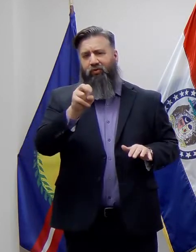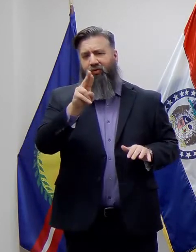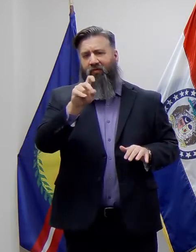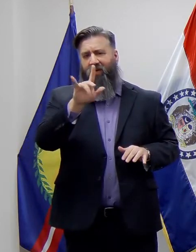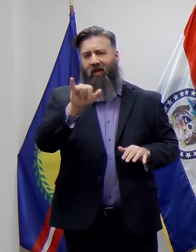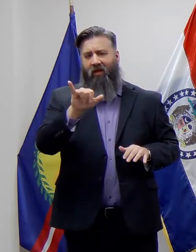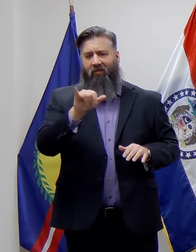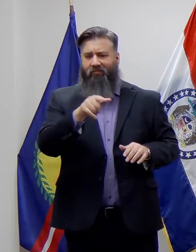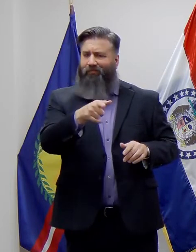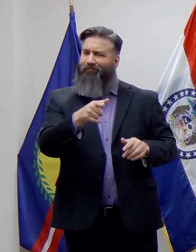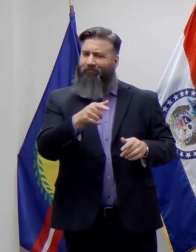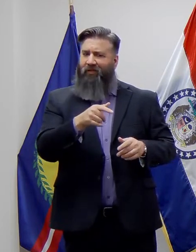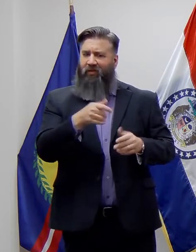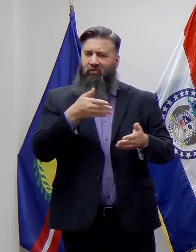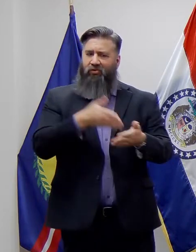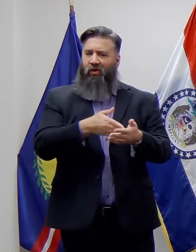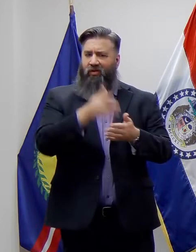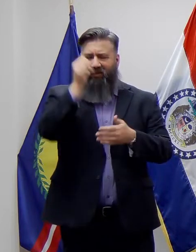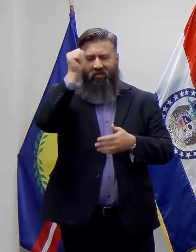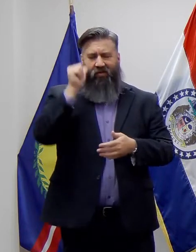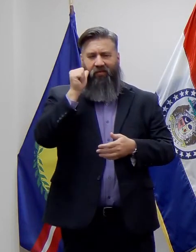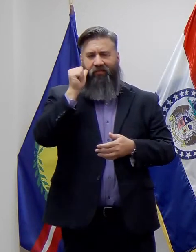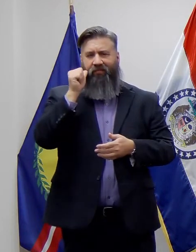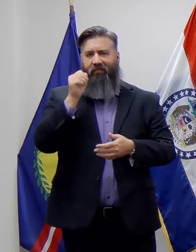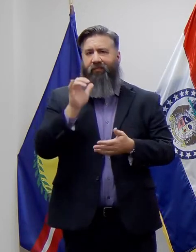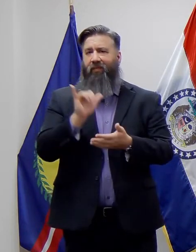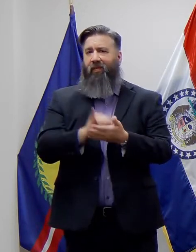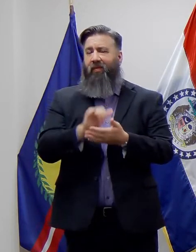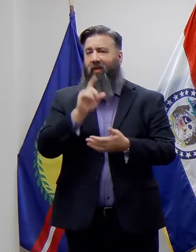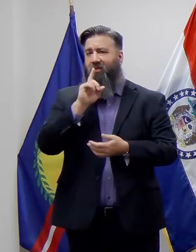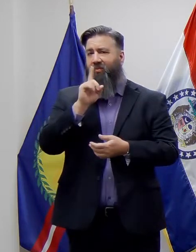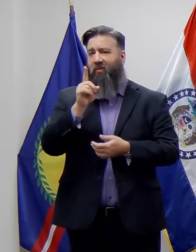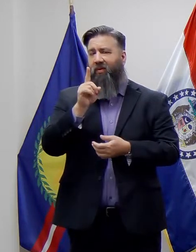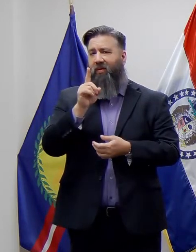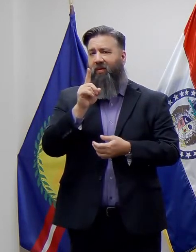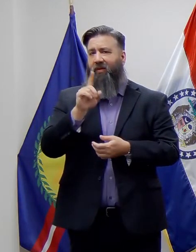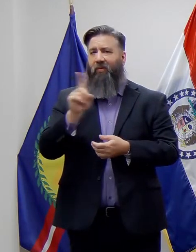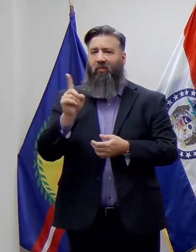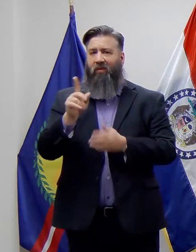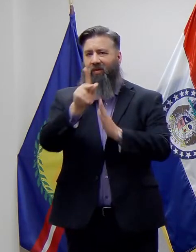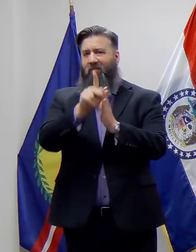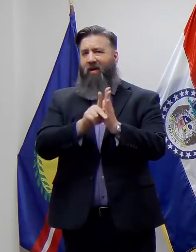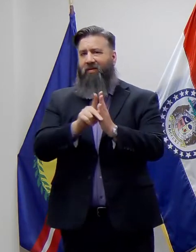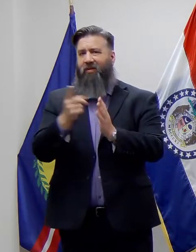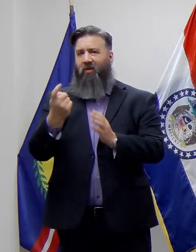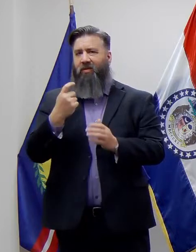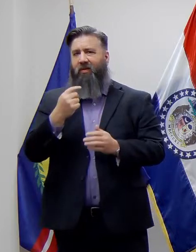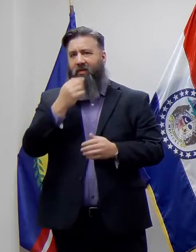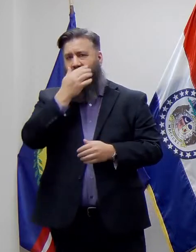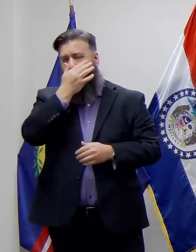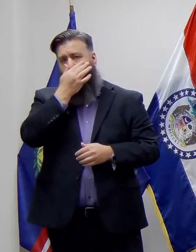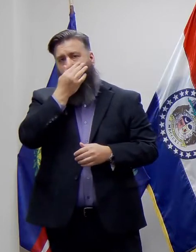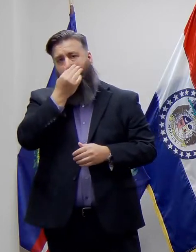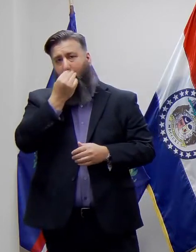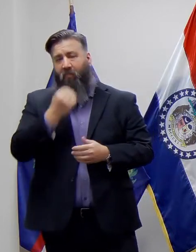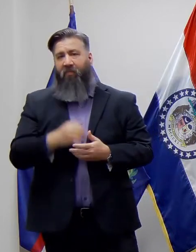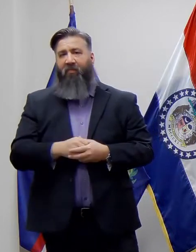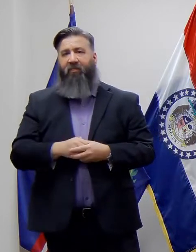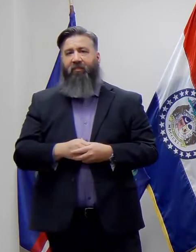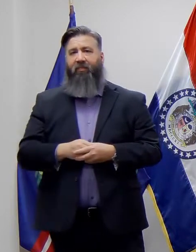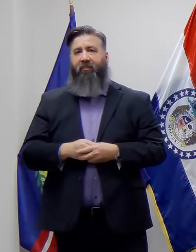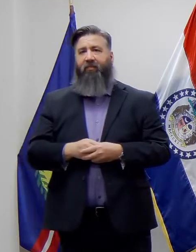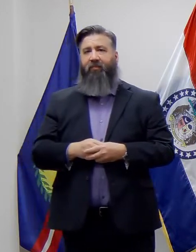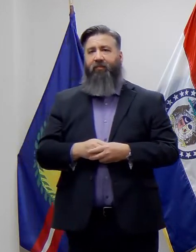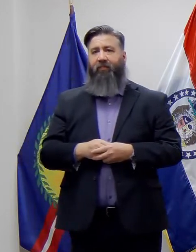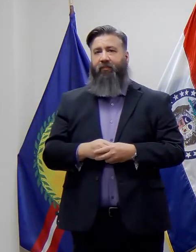treated as an adult? And that's really where the policy question lies. Do you expect the membership of this commission to